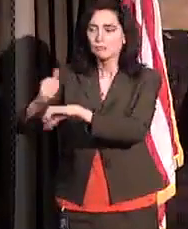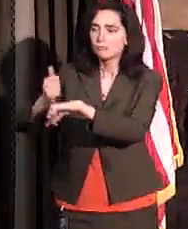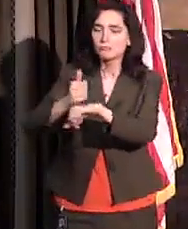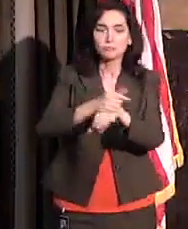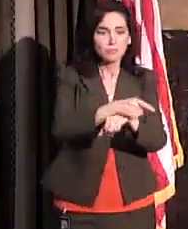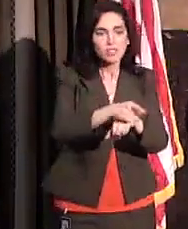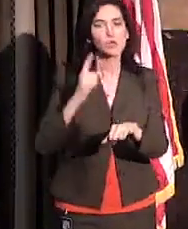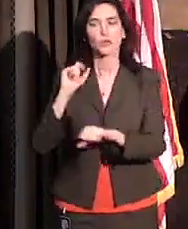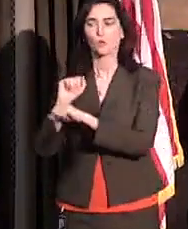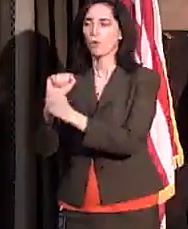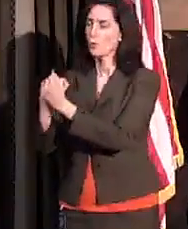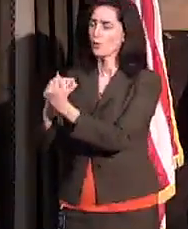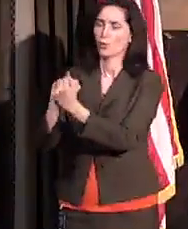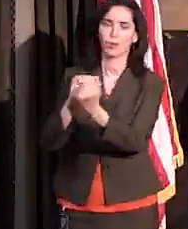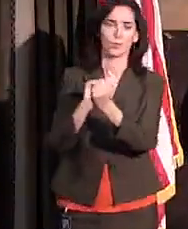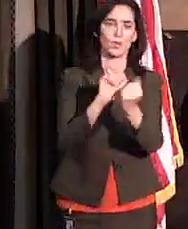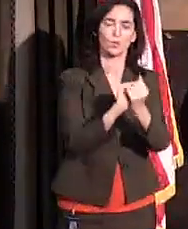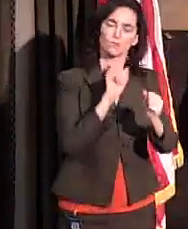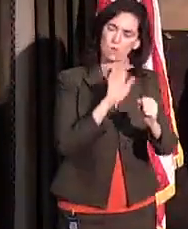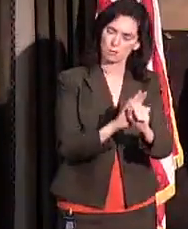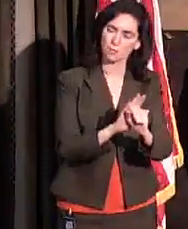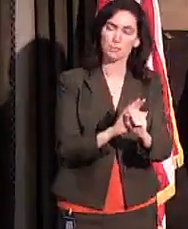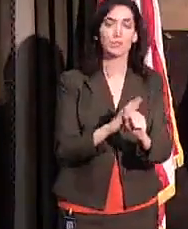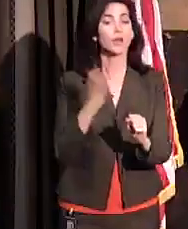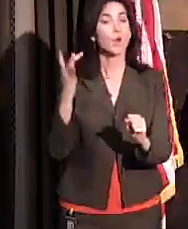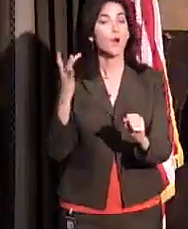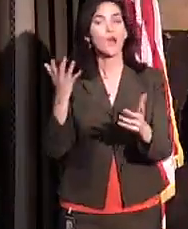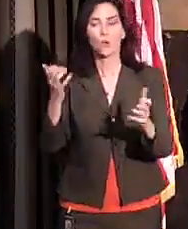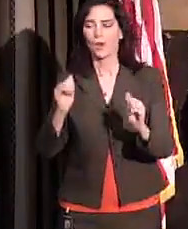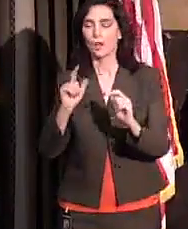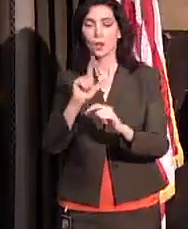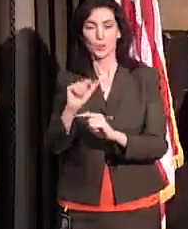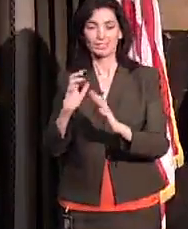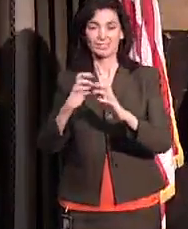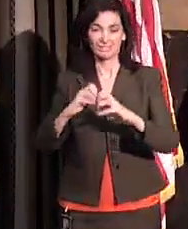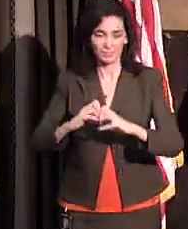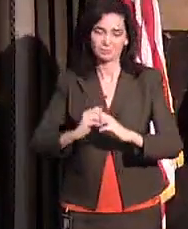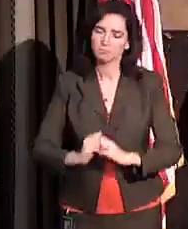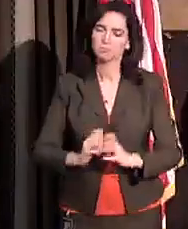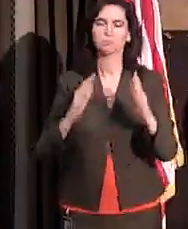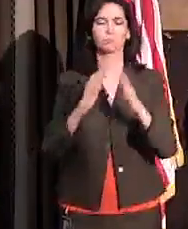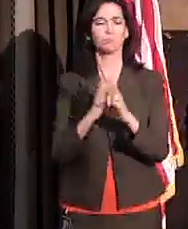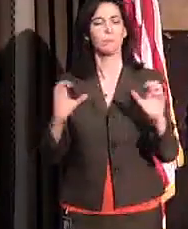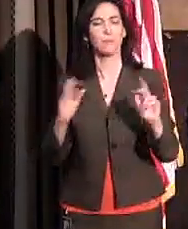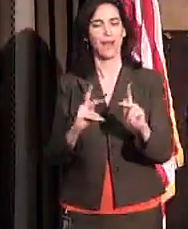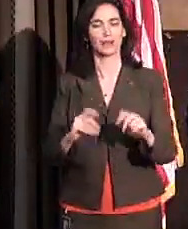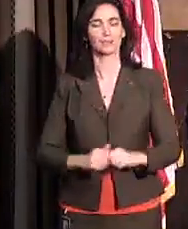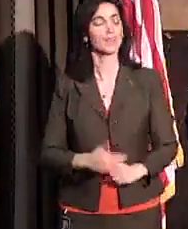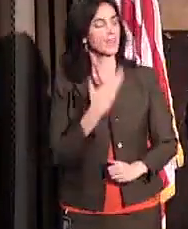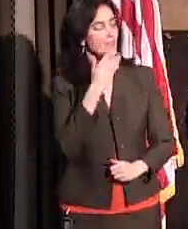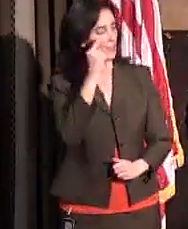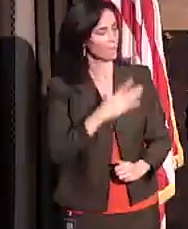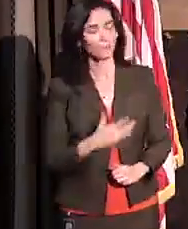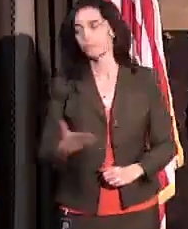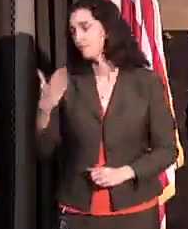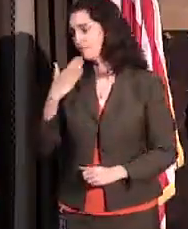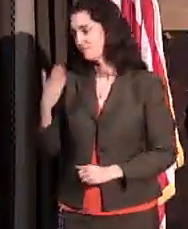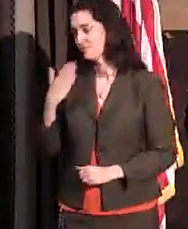our destinations to bring back Louisiana. So thank you, Governor. Thank you